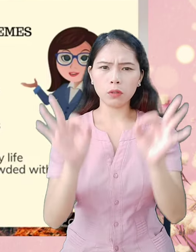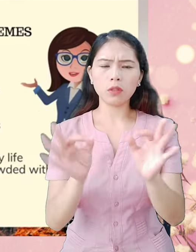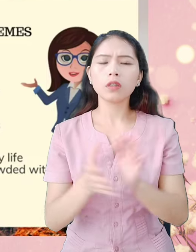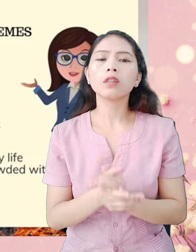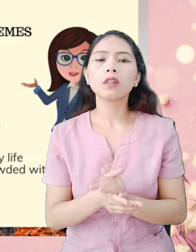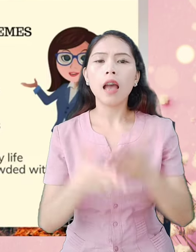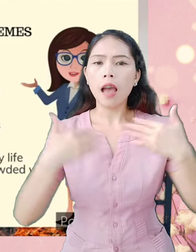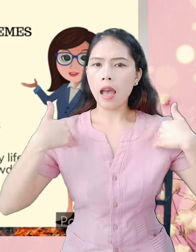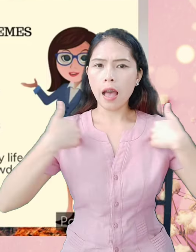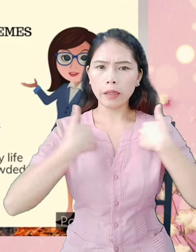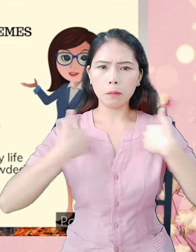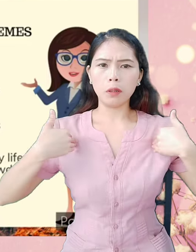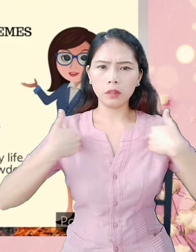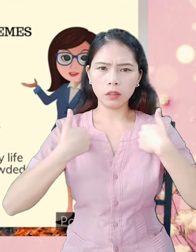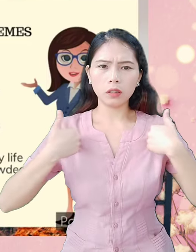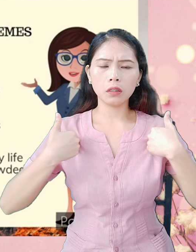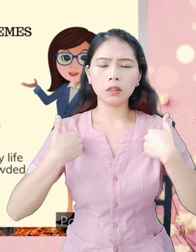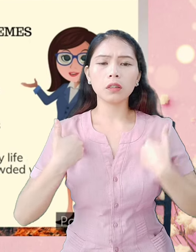animals,